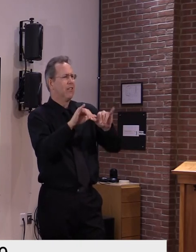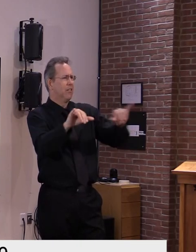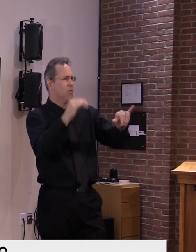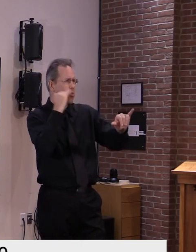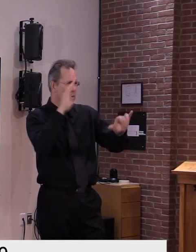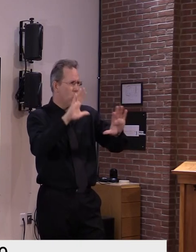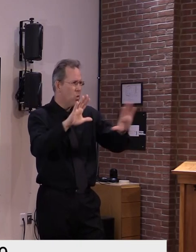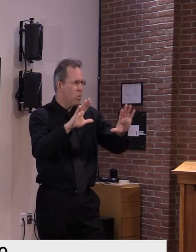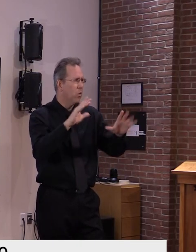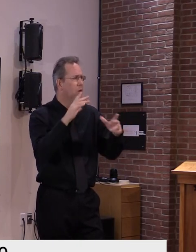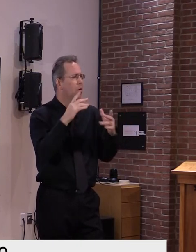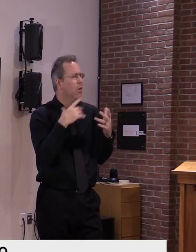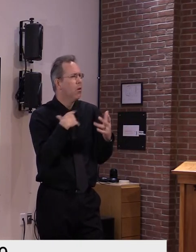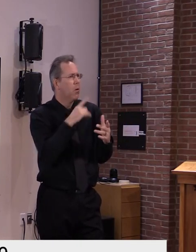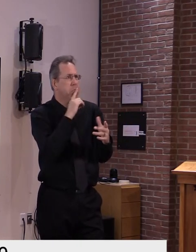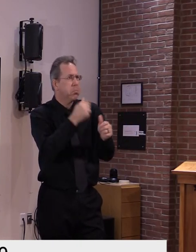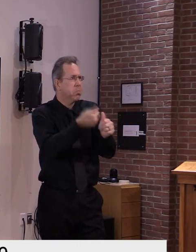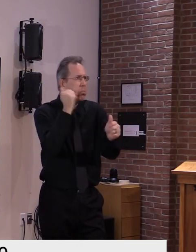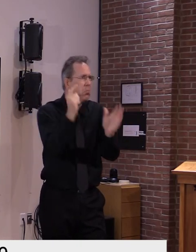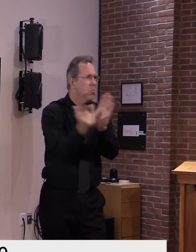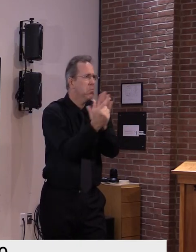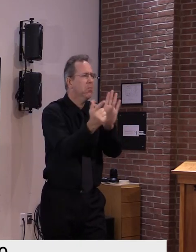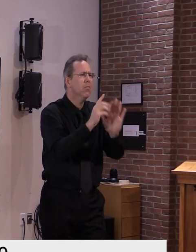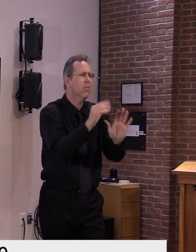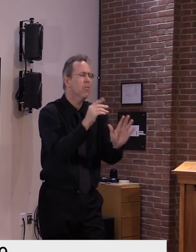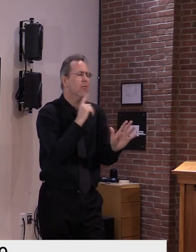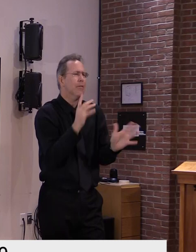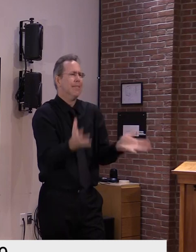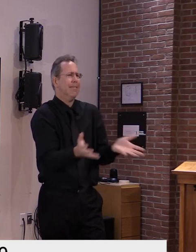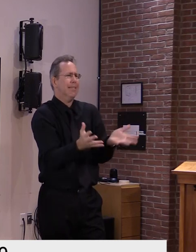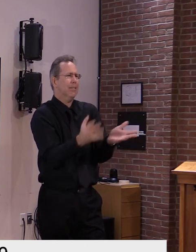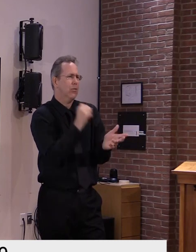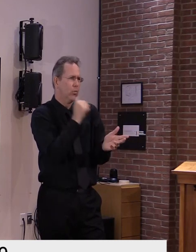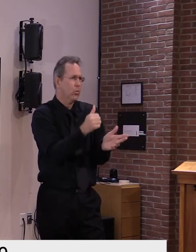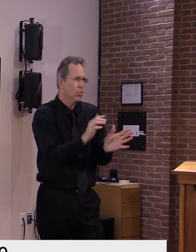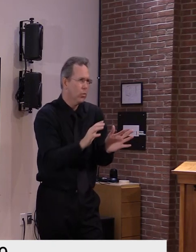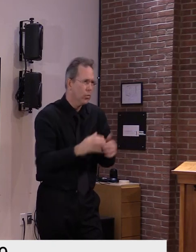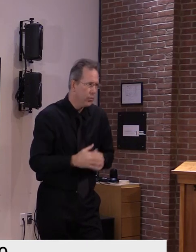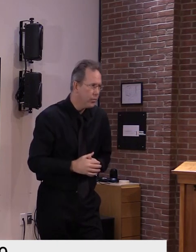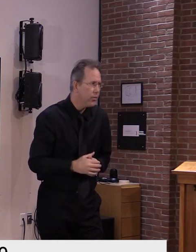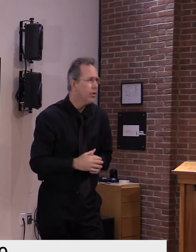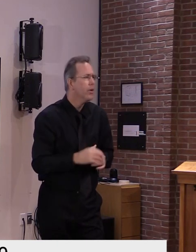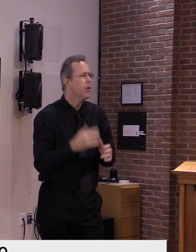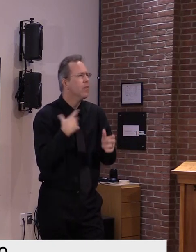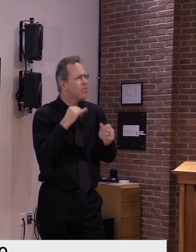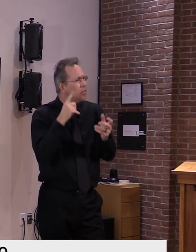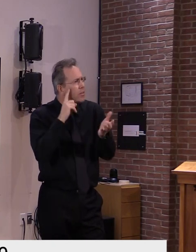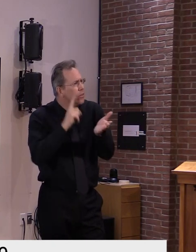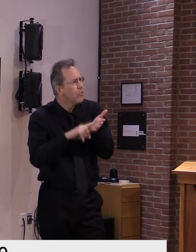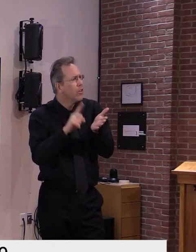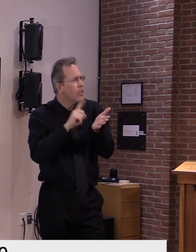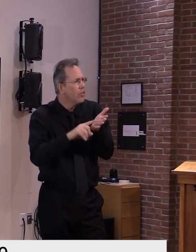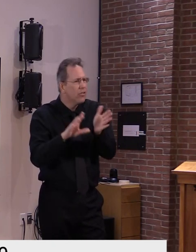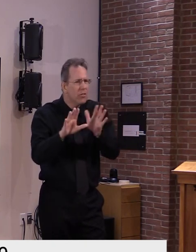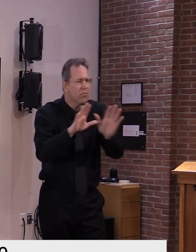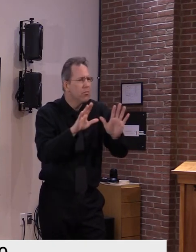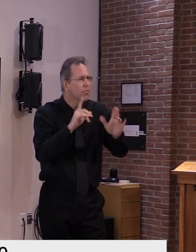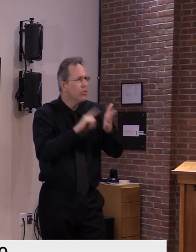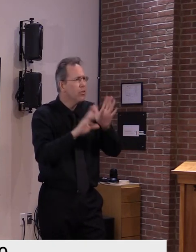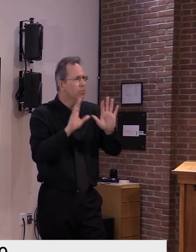looking at it on a daily basis. So I can't be more emphatic than that, that we